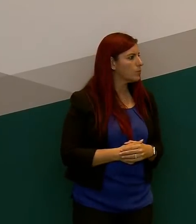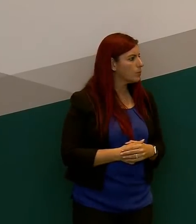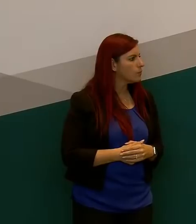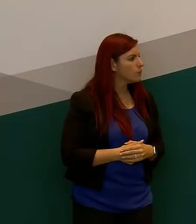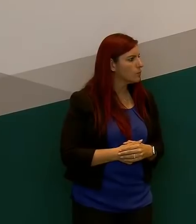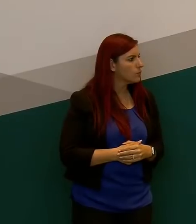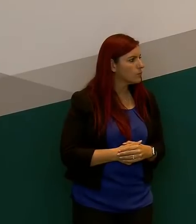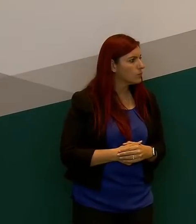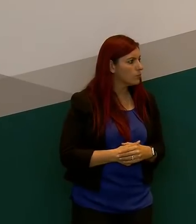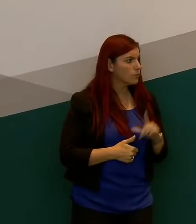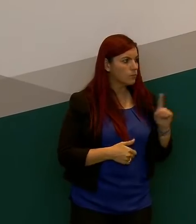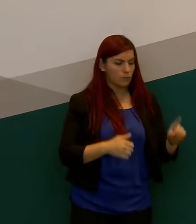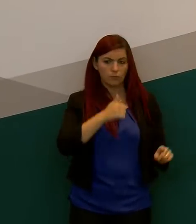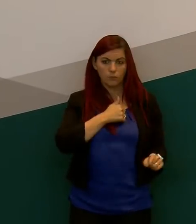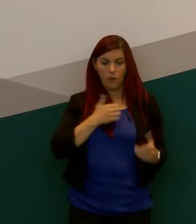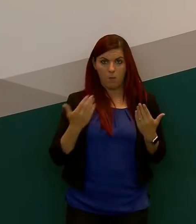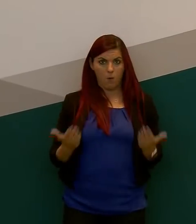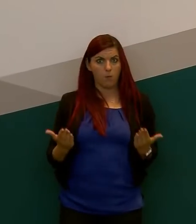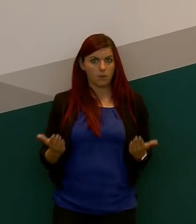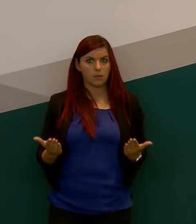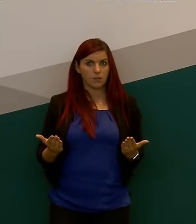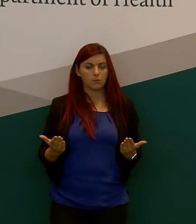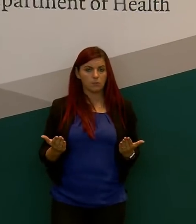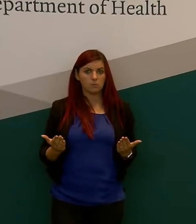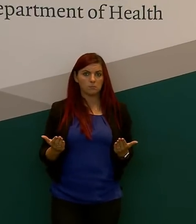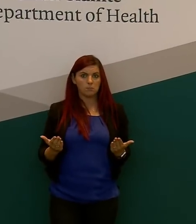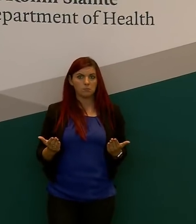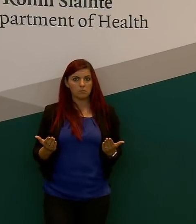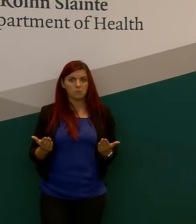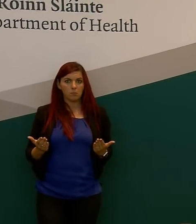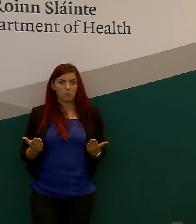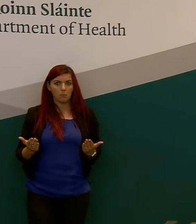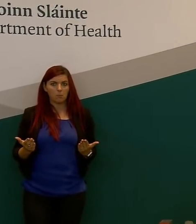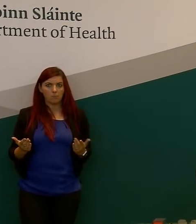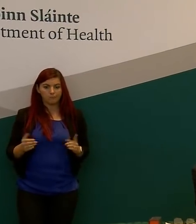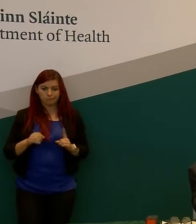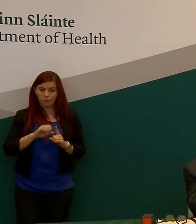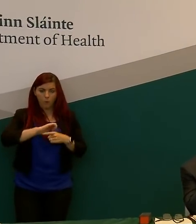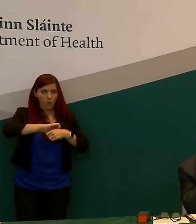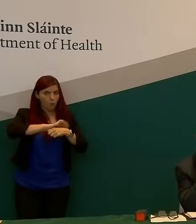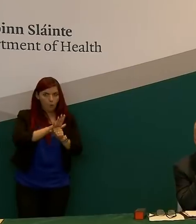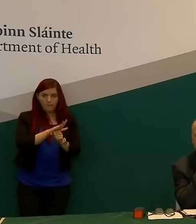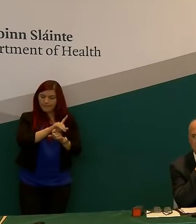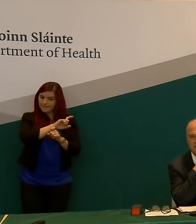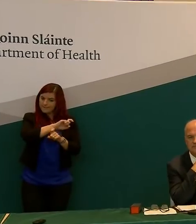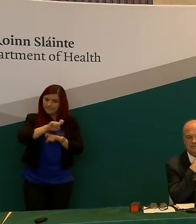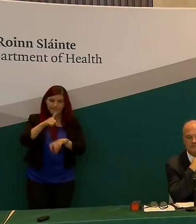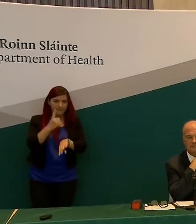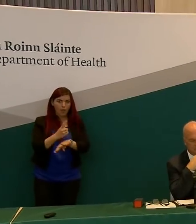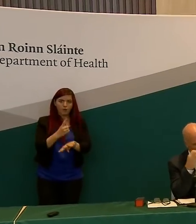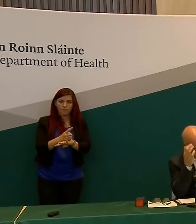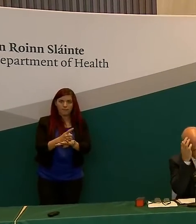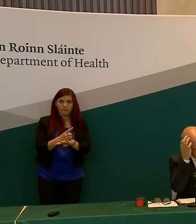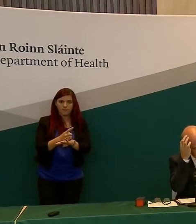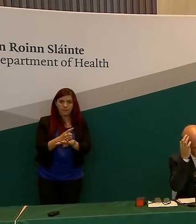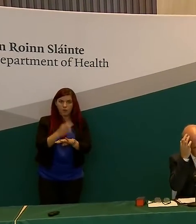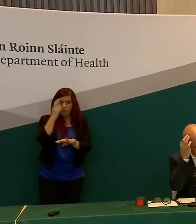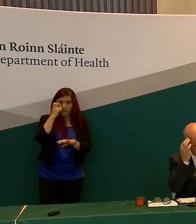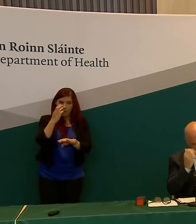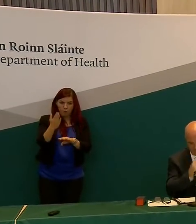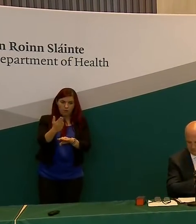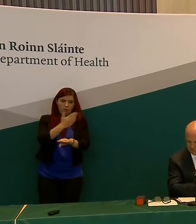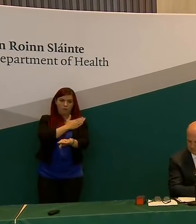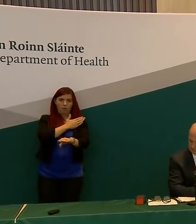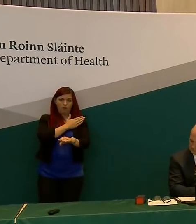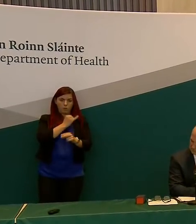As things stand at present, the virus is still out there. Schools were closed quite early, clearly,